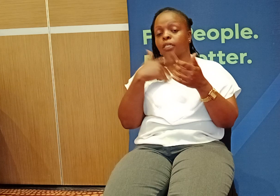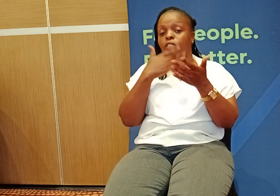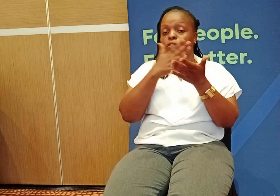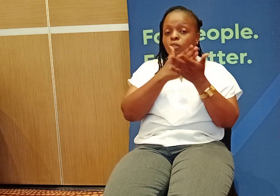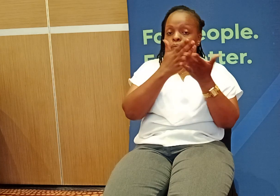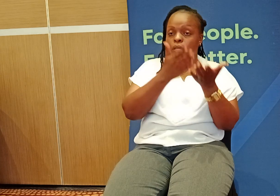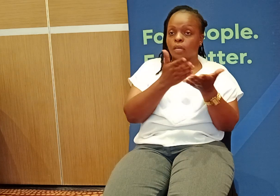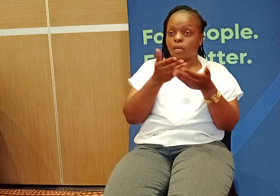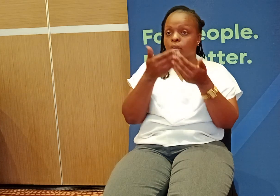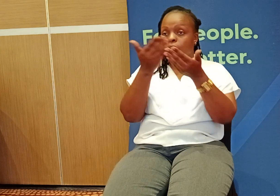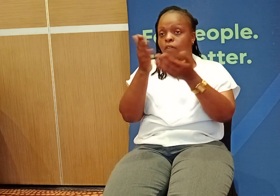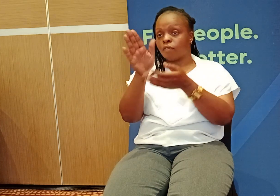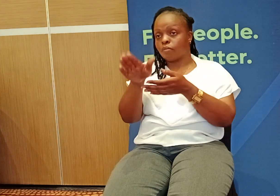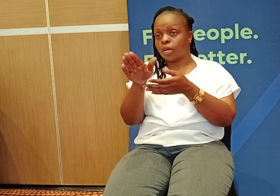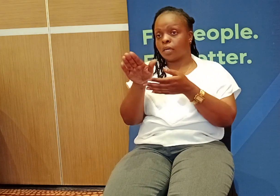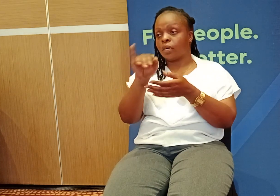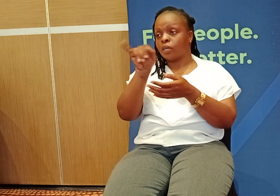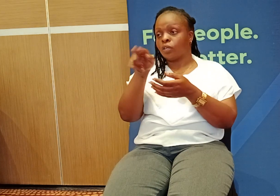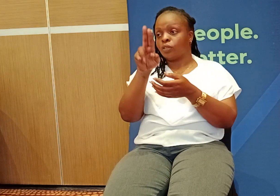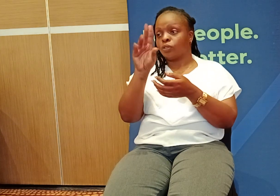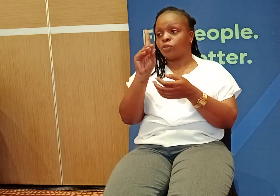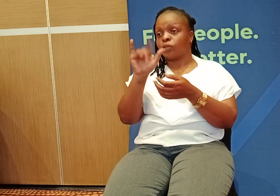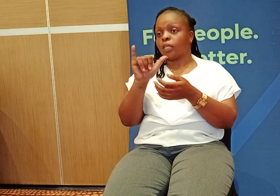Judy. Thank you.